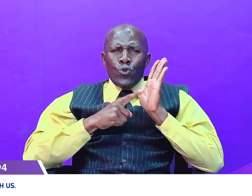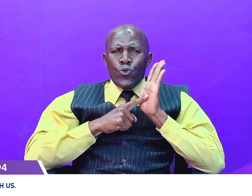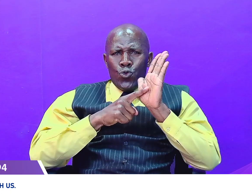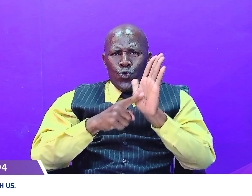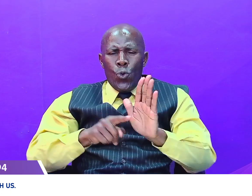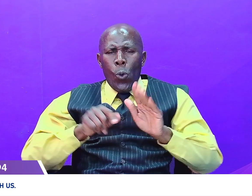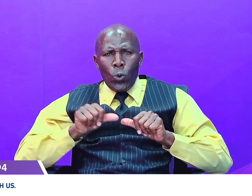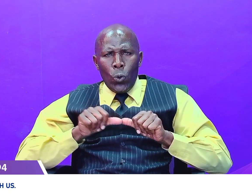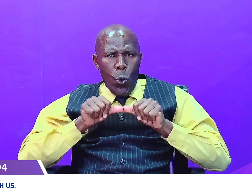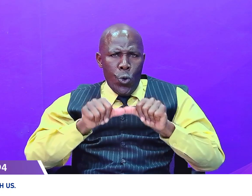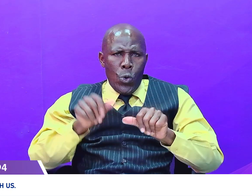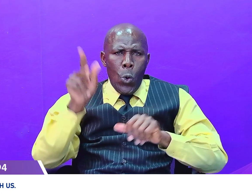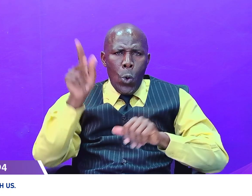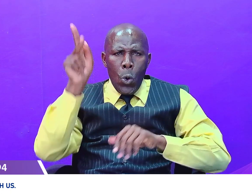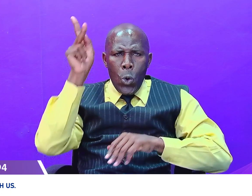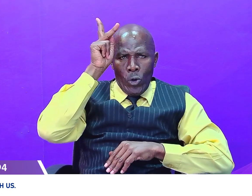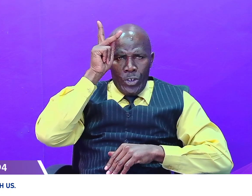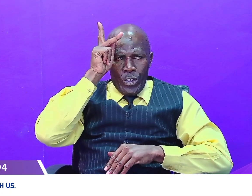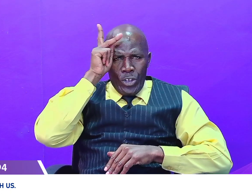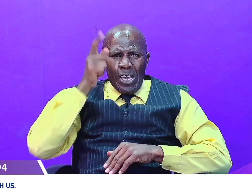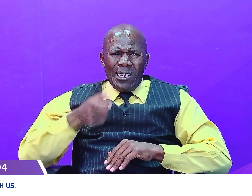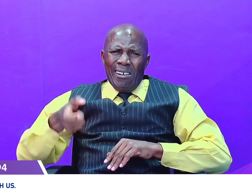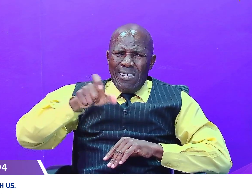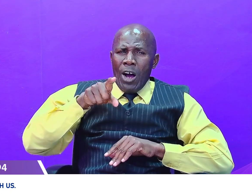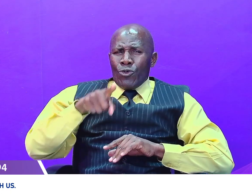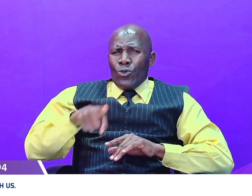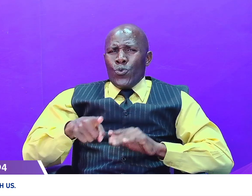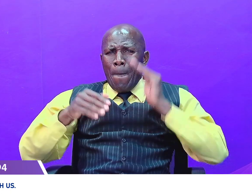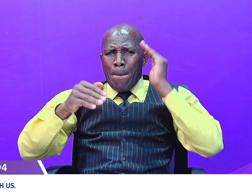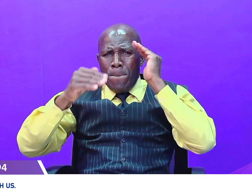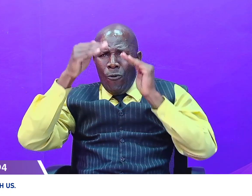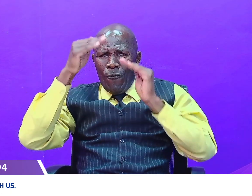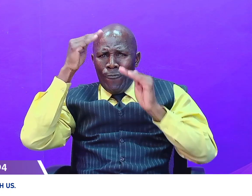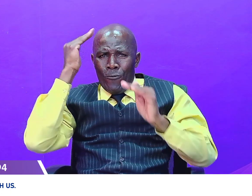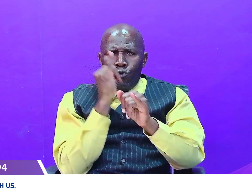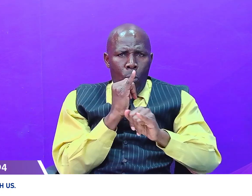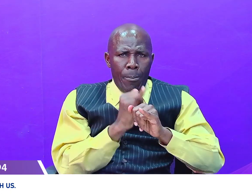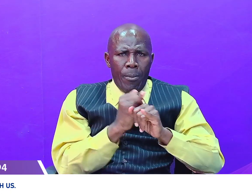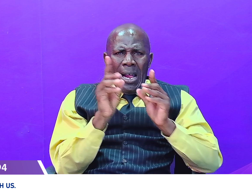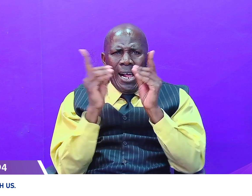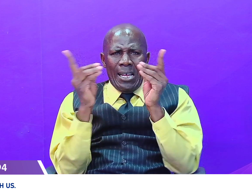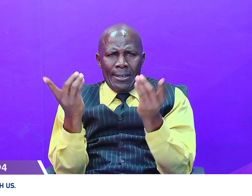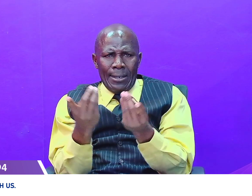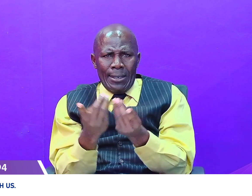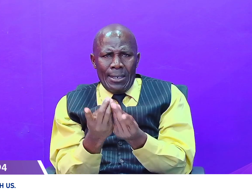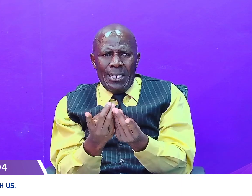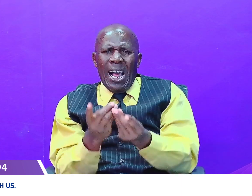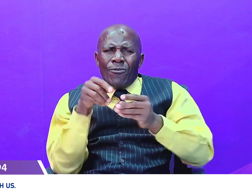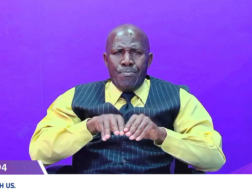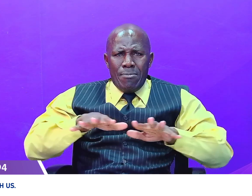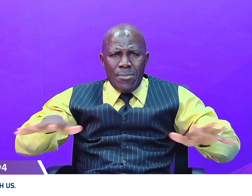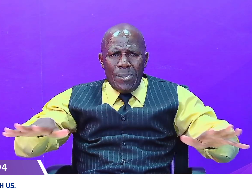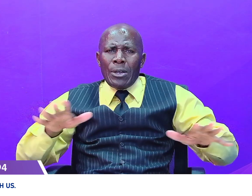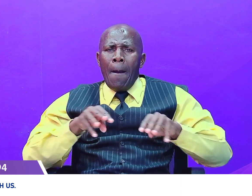Inspector General of Police Douglas Kanja has urged police officers across the country to